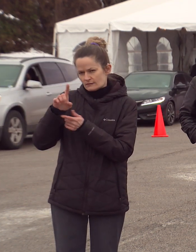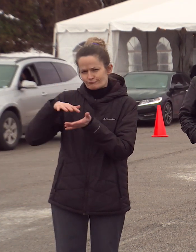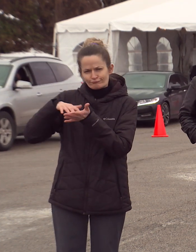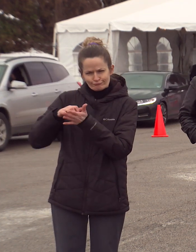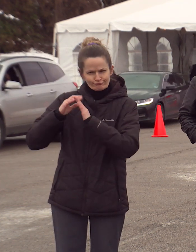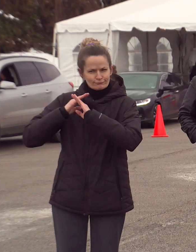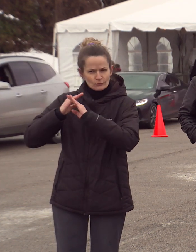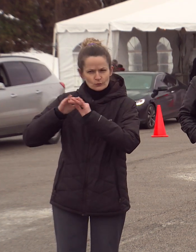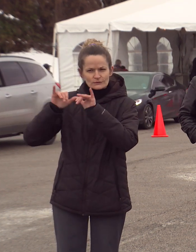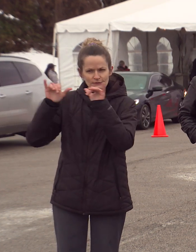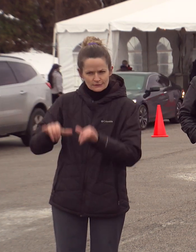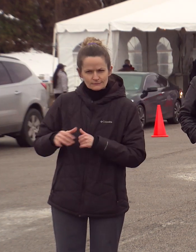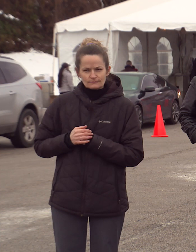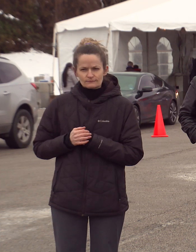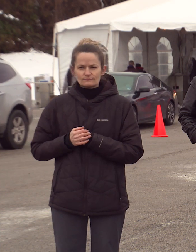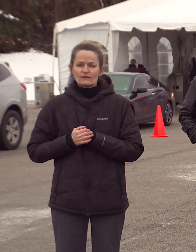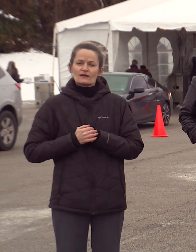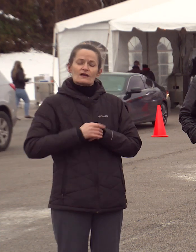covax.baltimorecity.gov. Again, that's